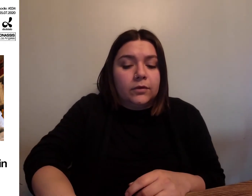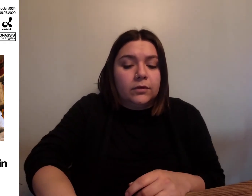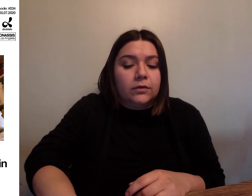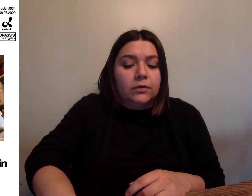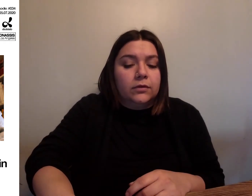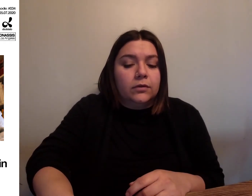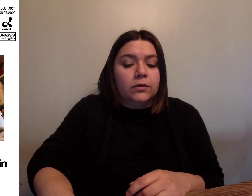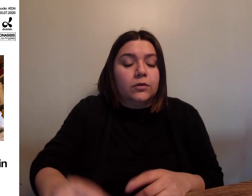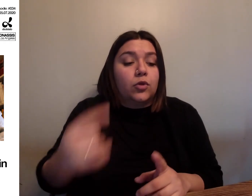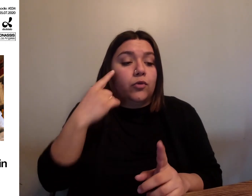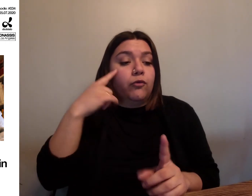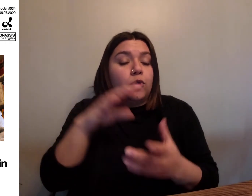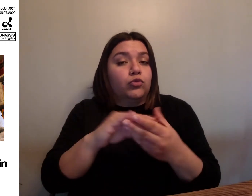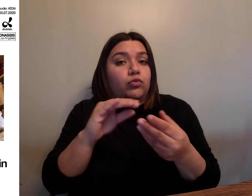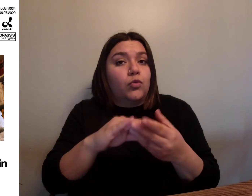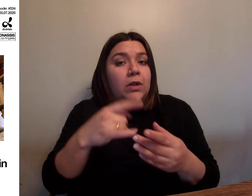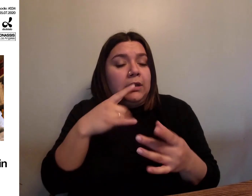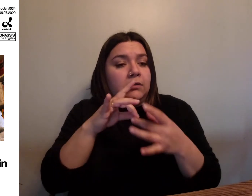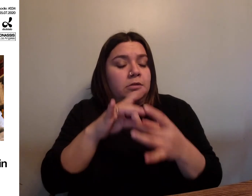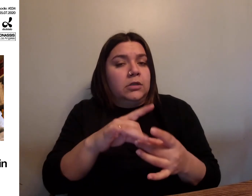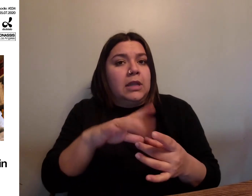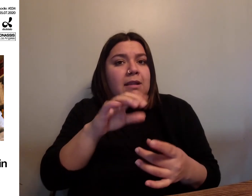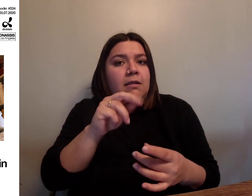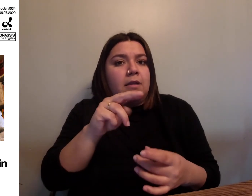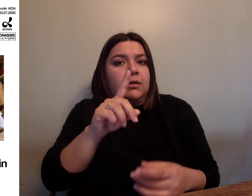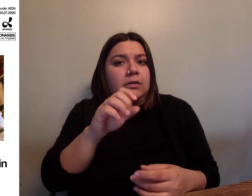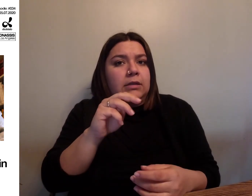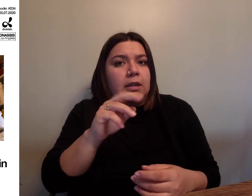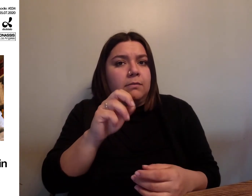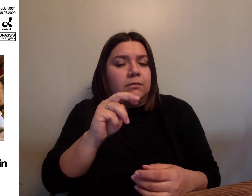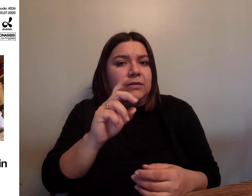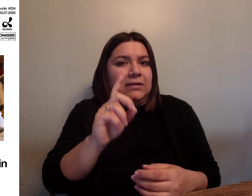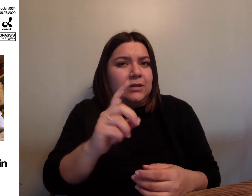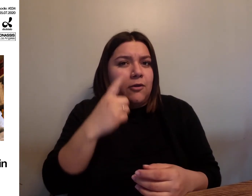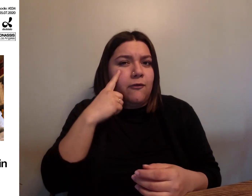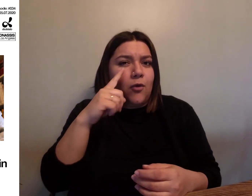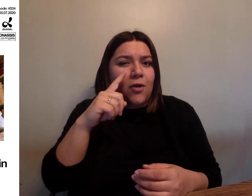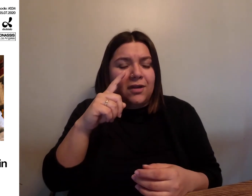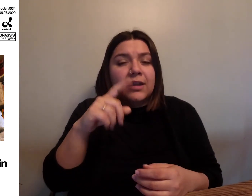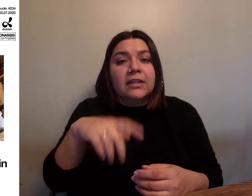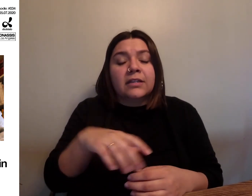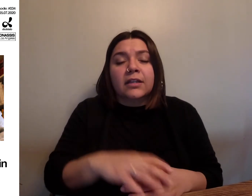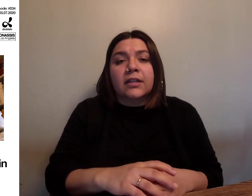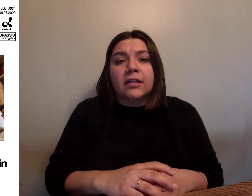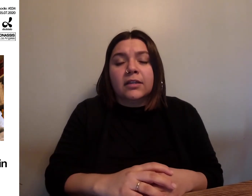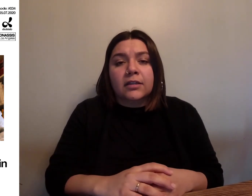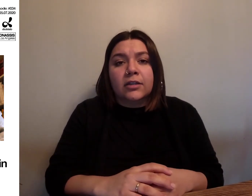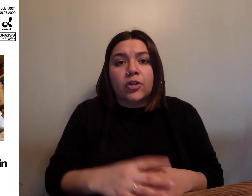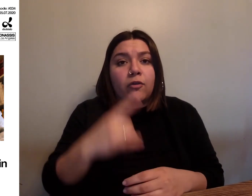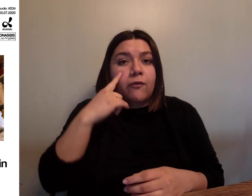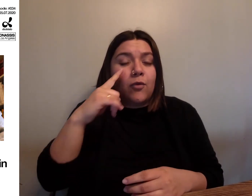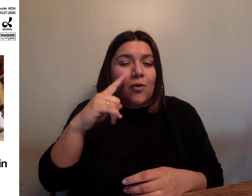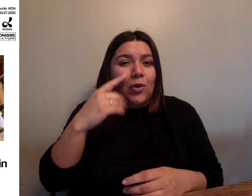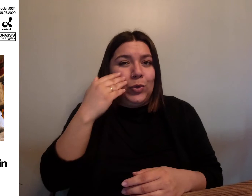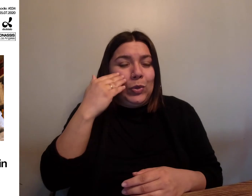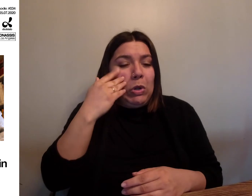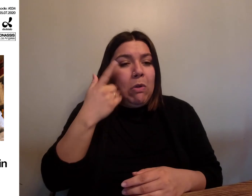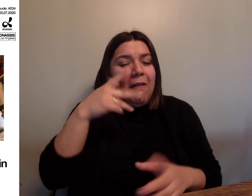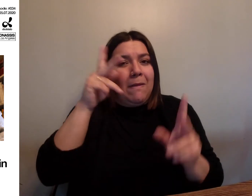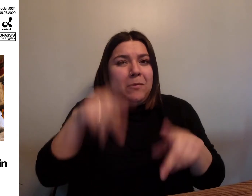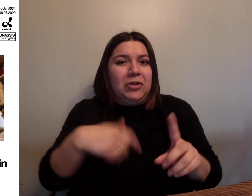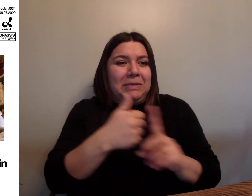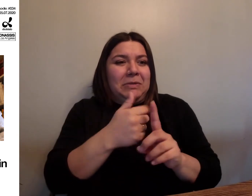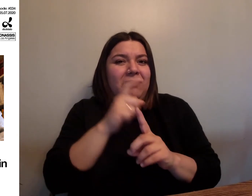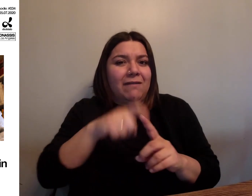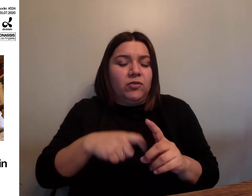been condemned for eternity to roll up, to push up a heavy, heavy rock up a hill. And then